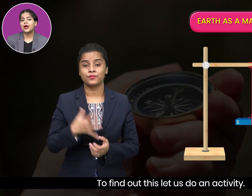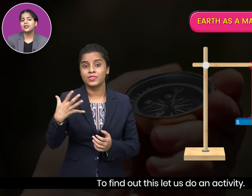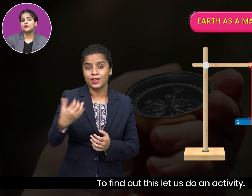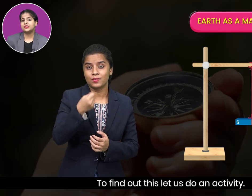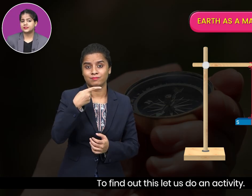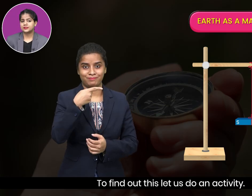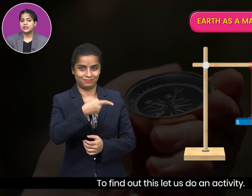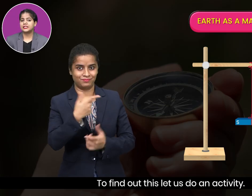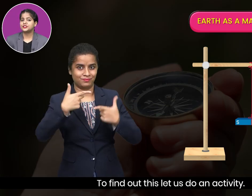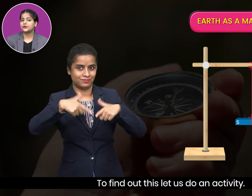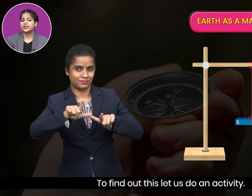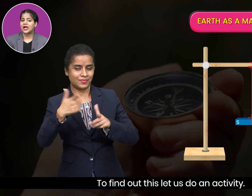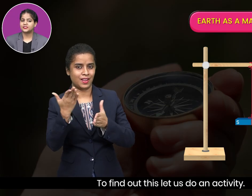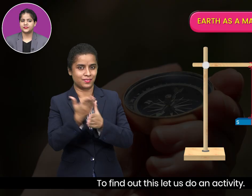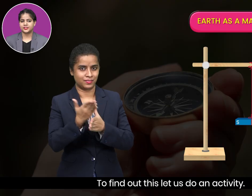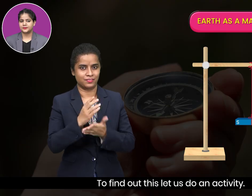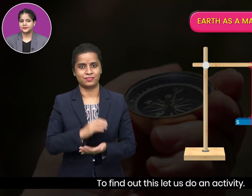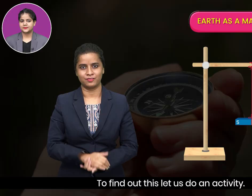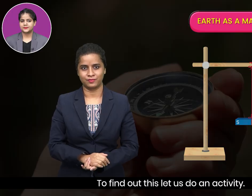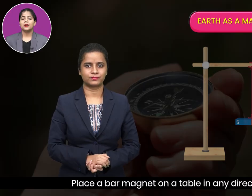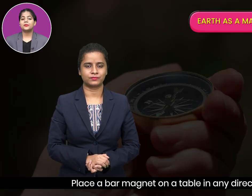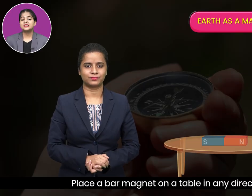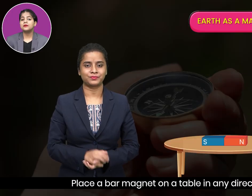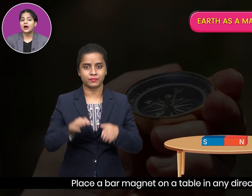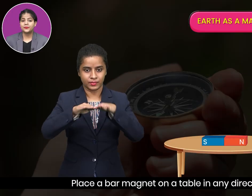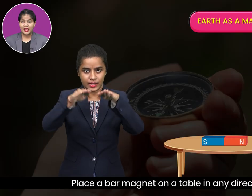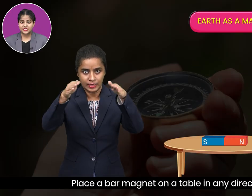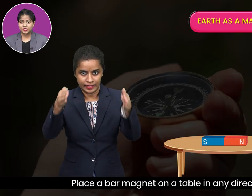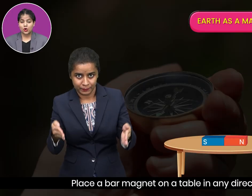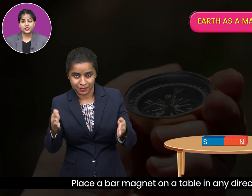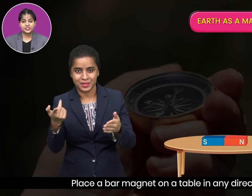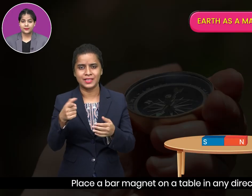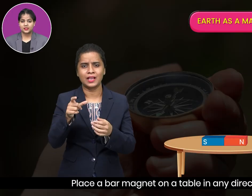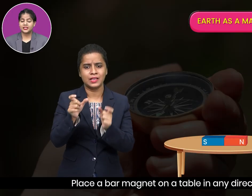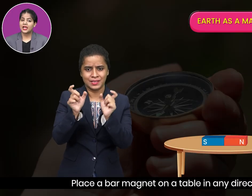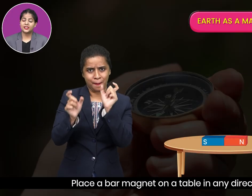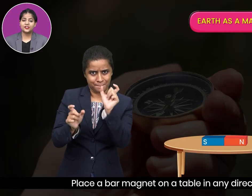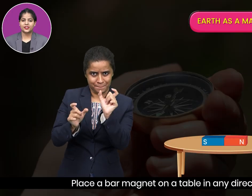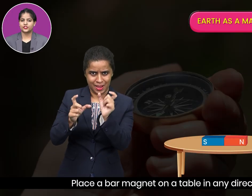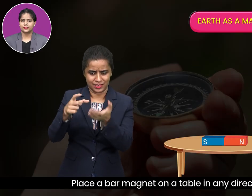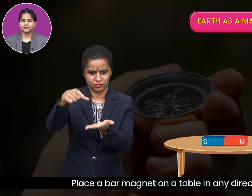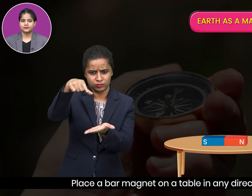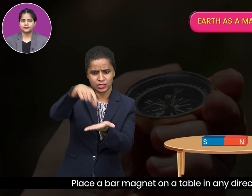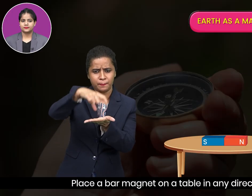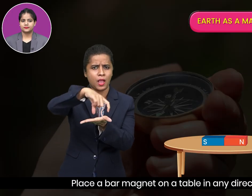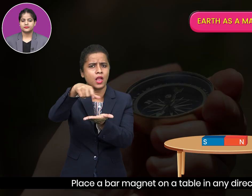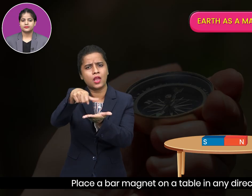To find out this, let's do an activity. Place a bar magnet on a table in any